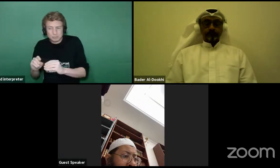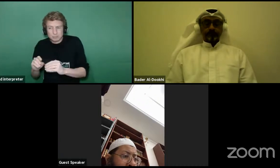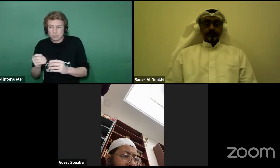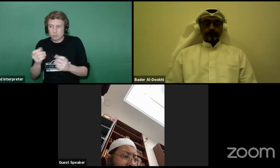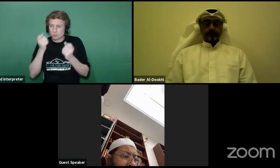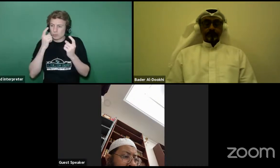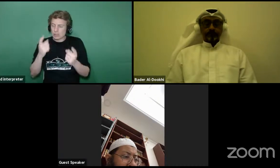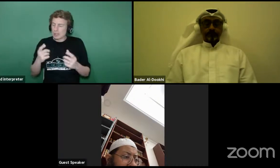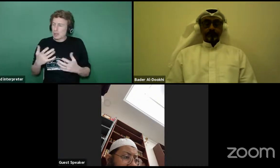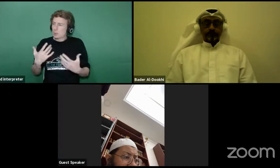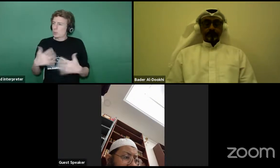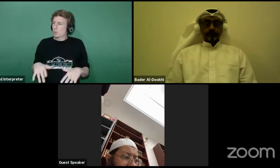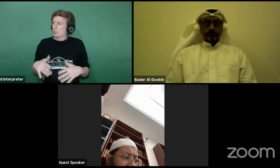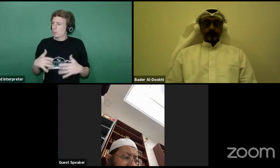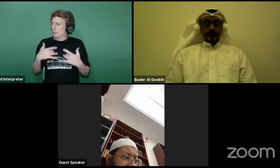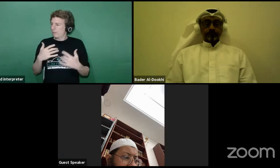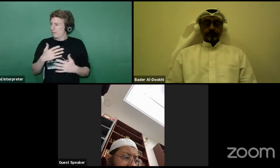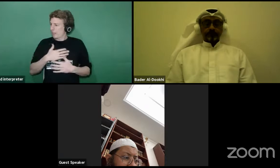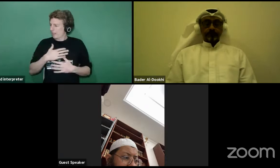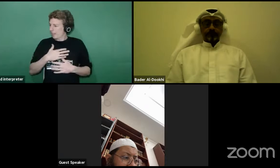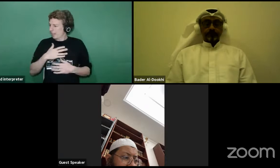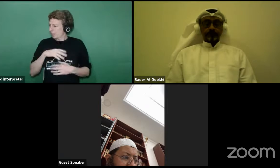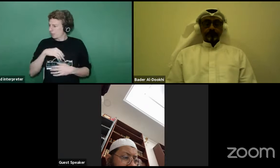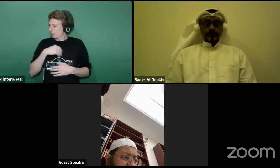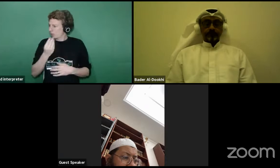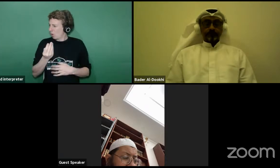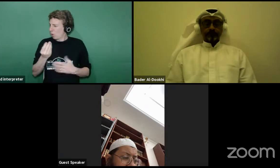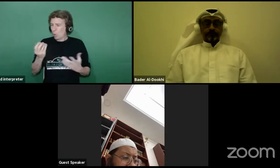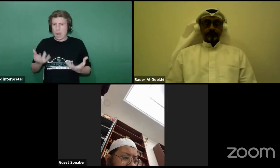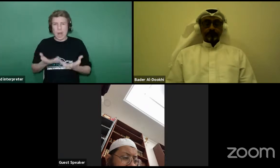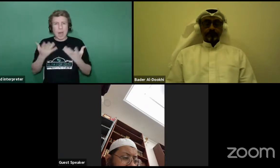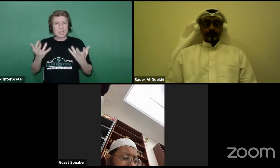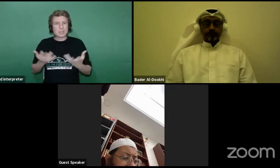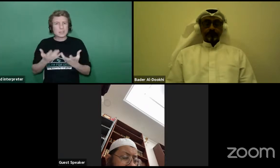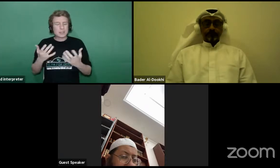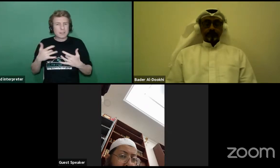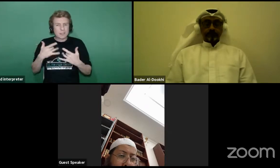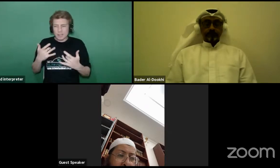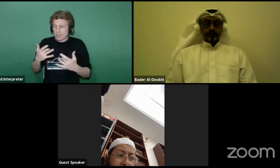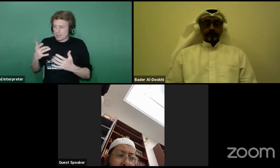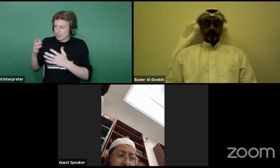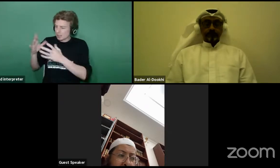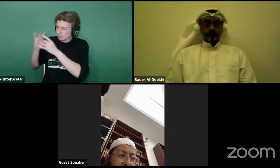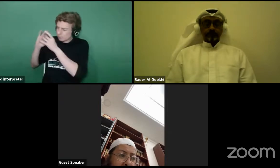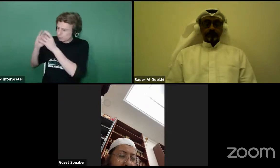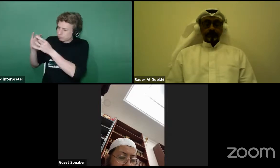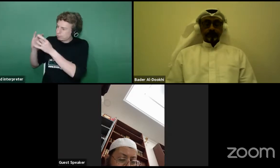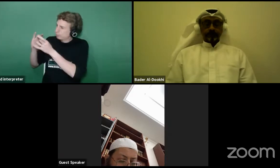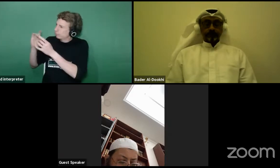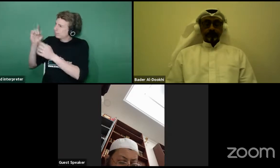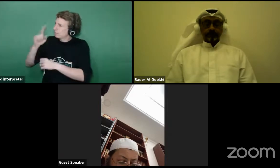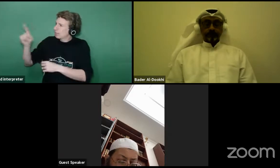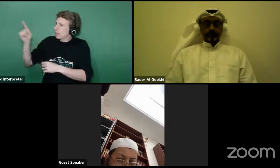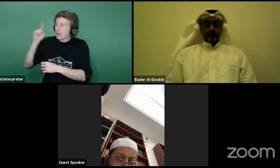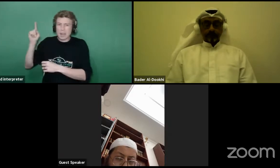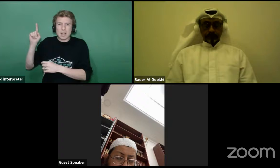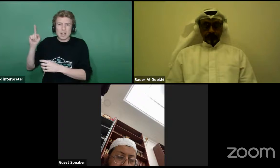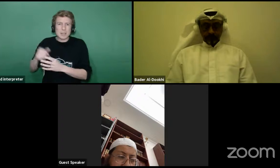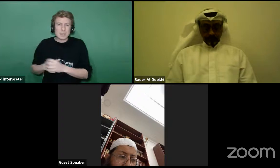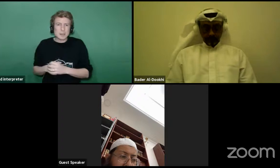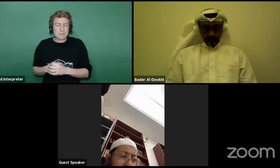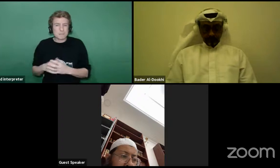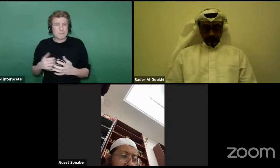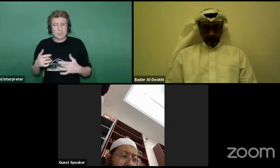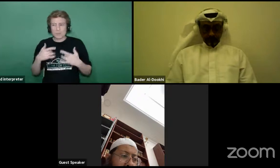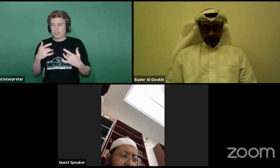their soul. They will find that they feel closer to Allah the Most High. They will find that they can more